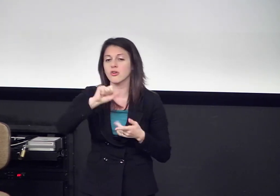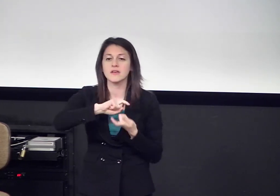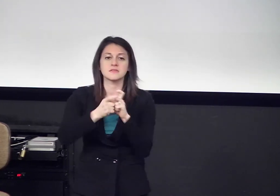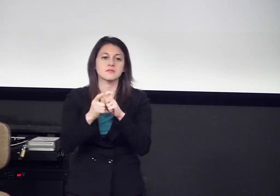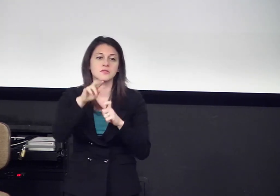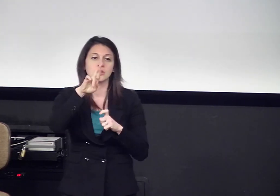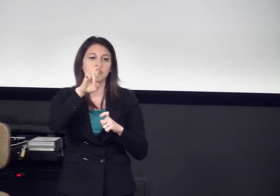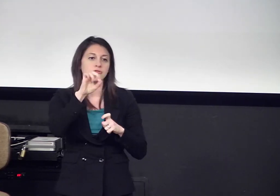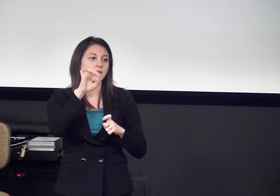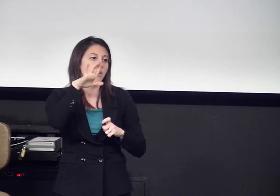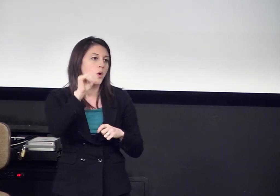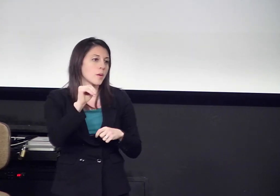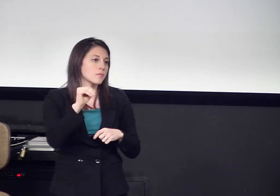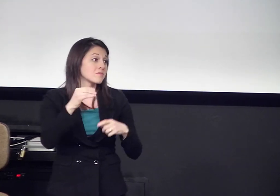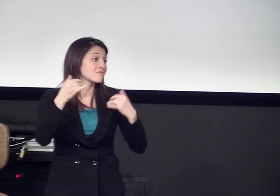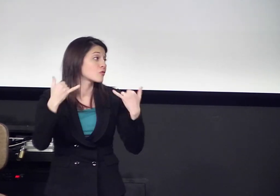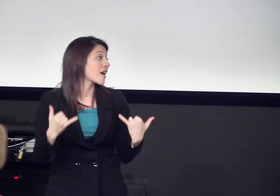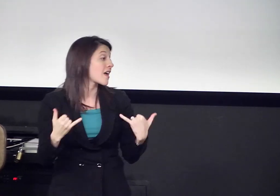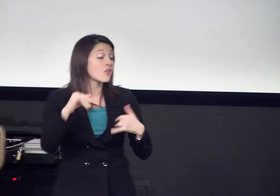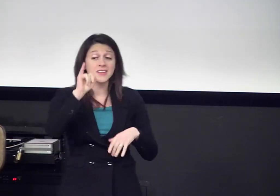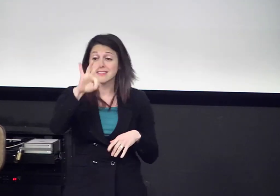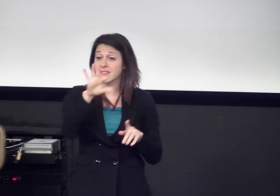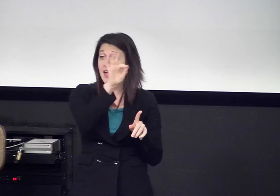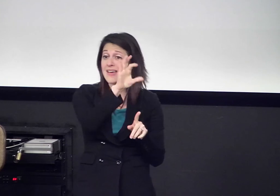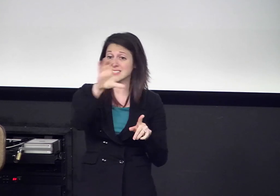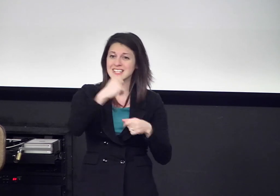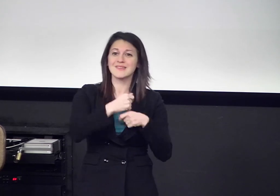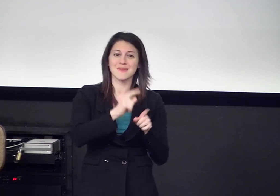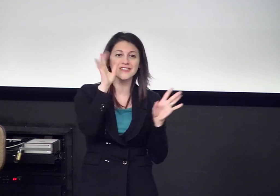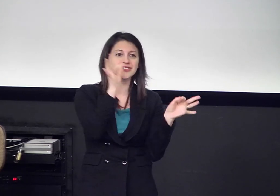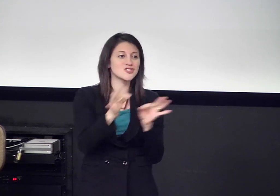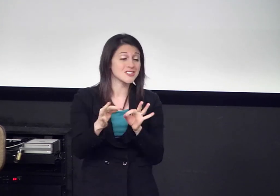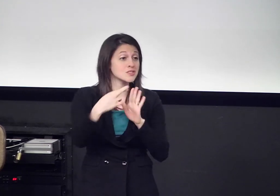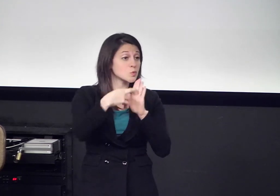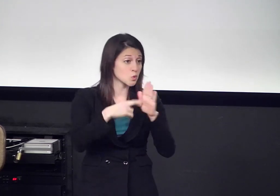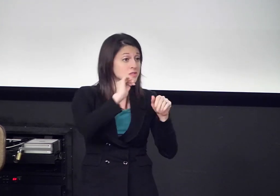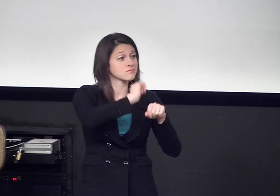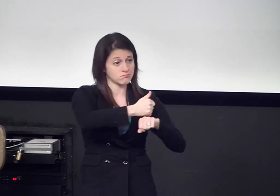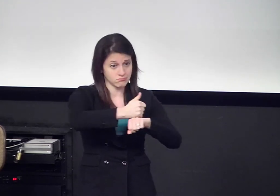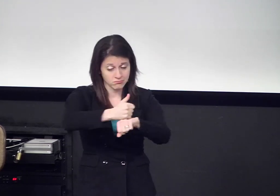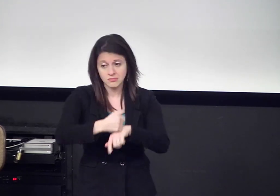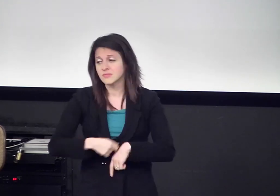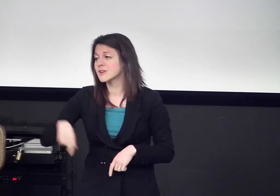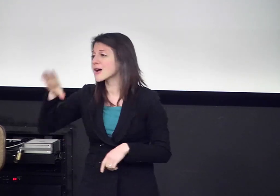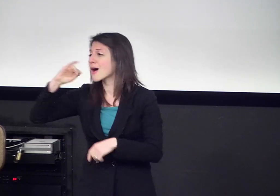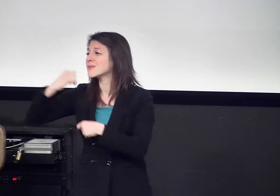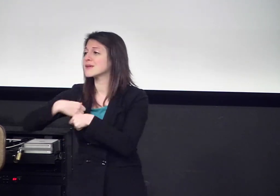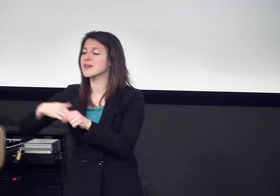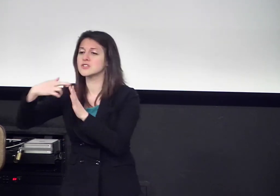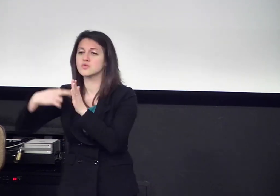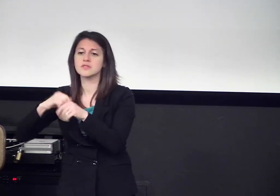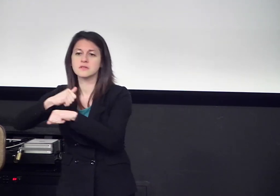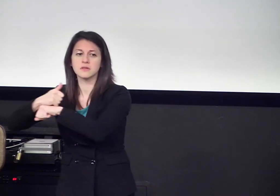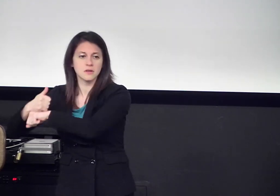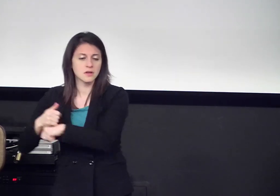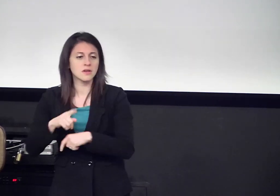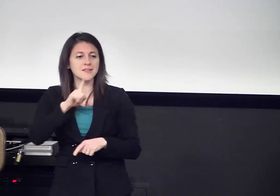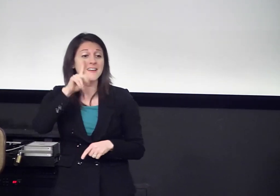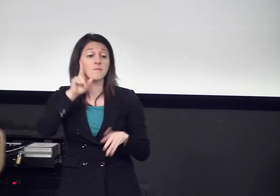community has a critical role to play within VRS reform. The FCC has been making decisions and putting them in play, as